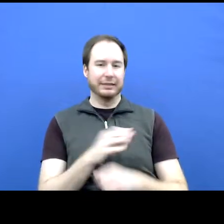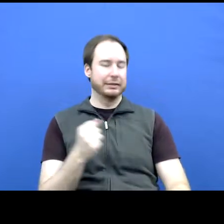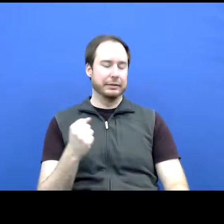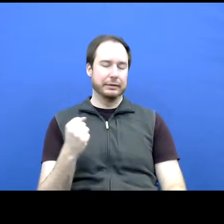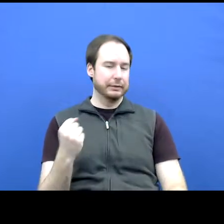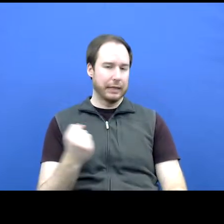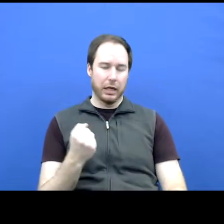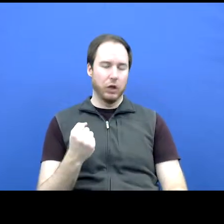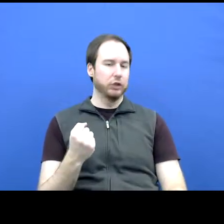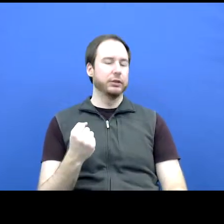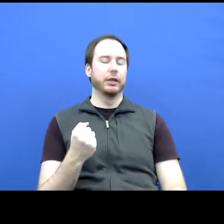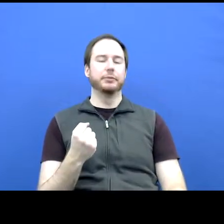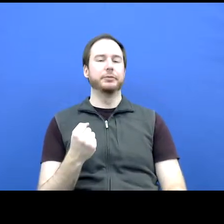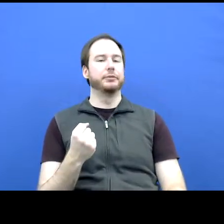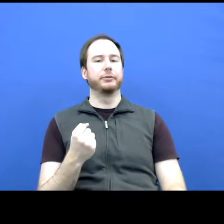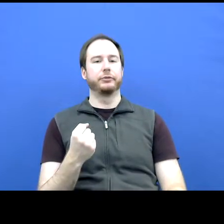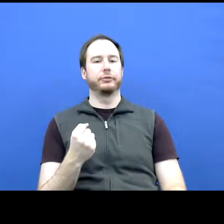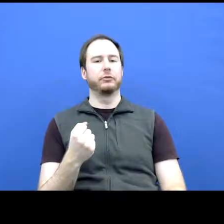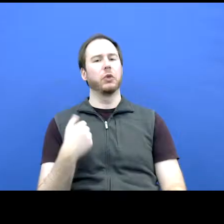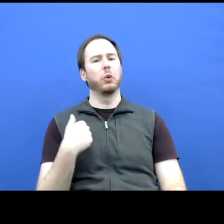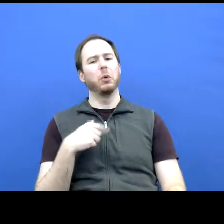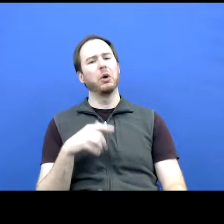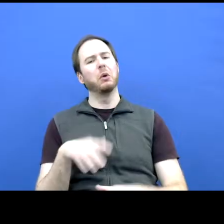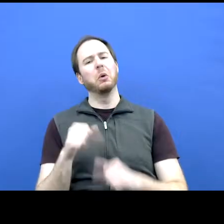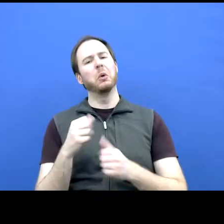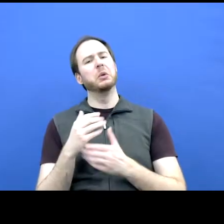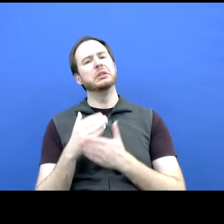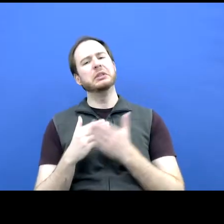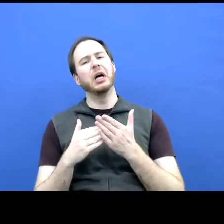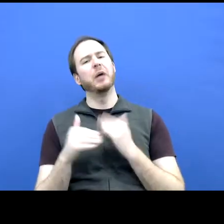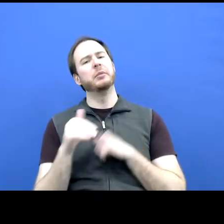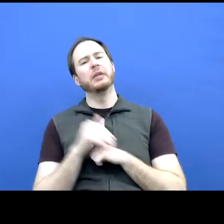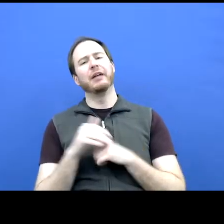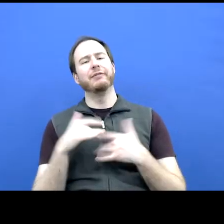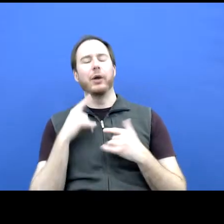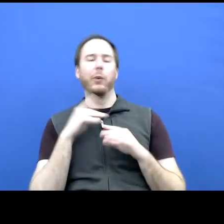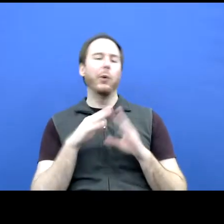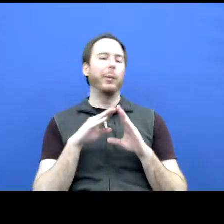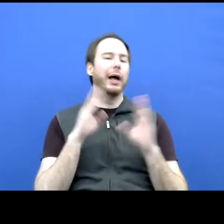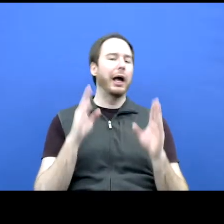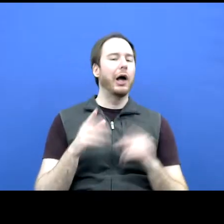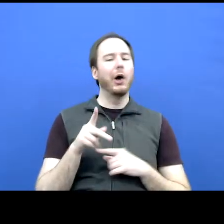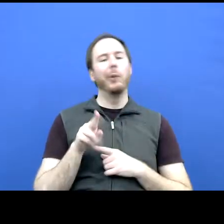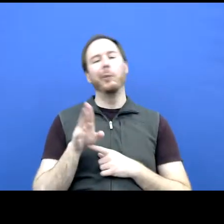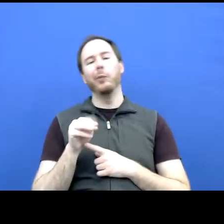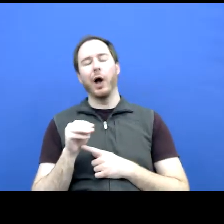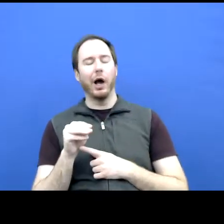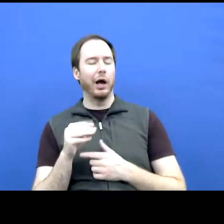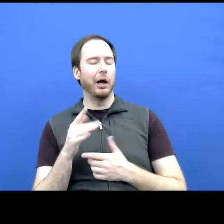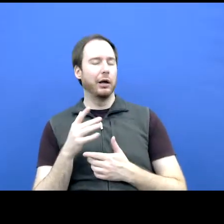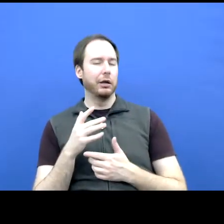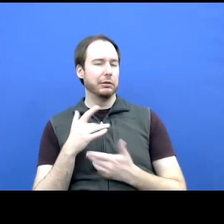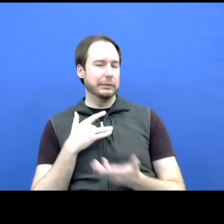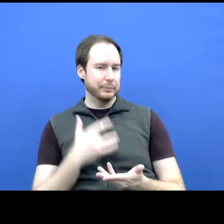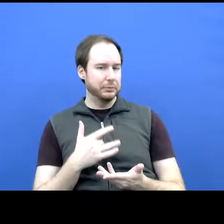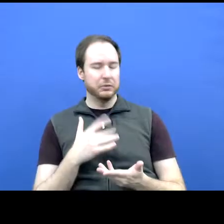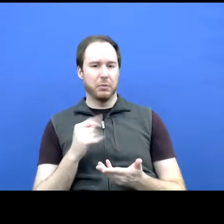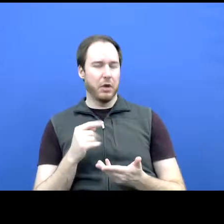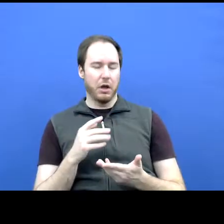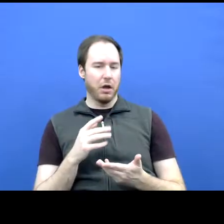Saturdays. We can do a few night events, open house, the prom, all of it. But